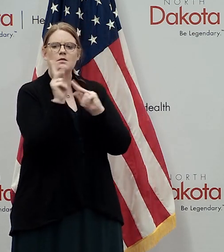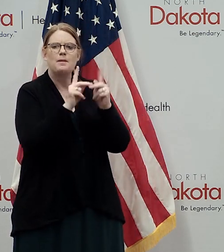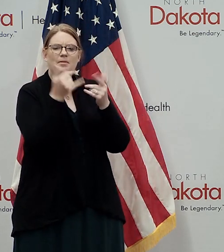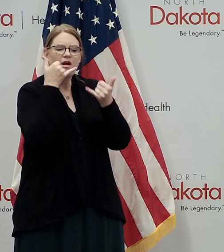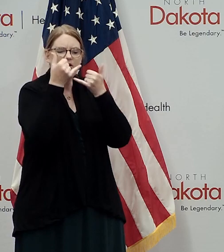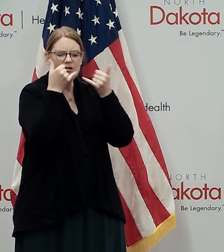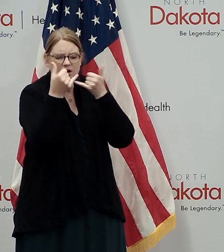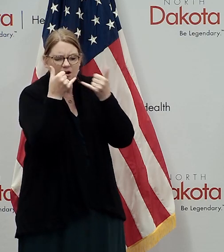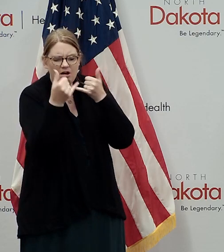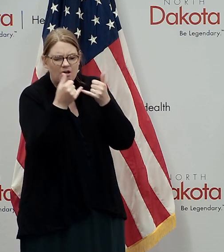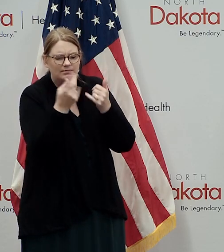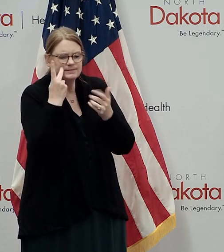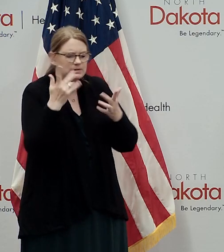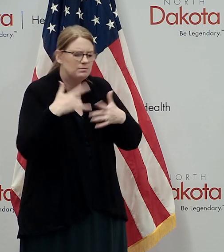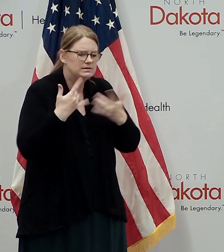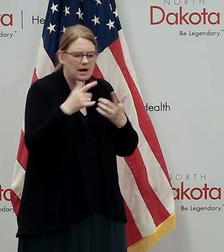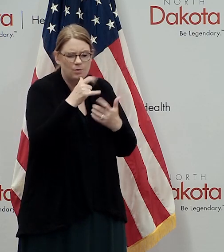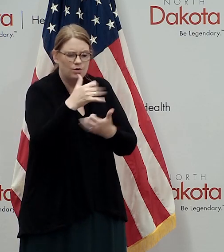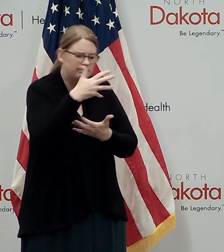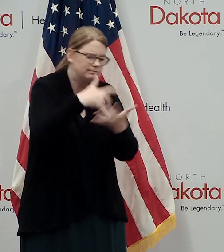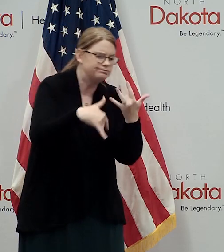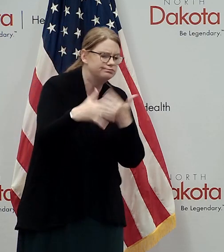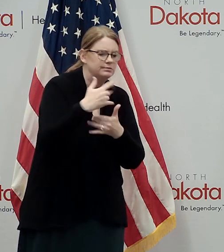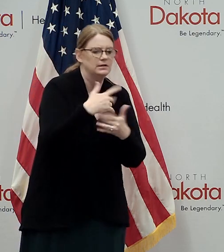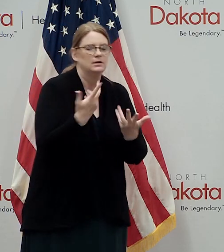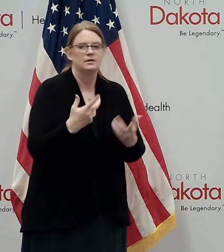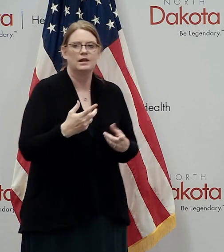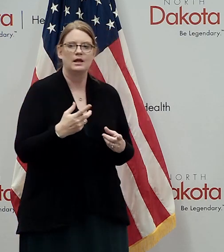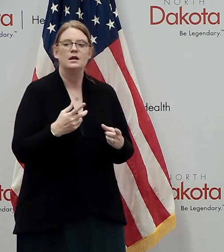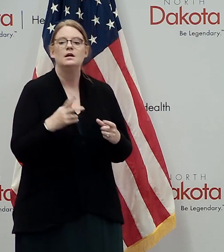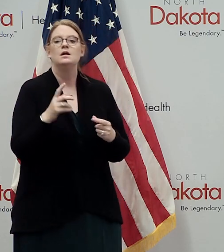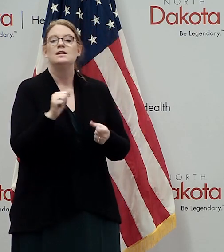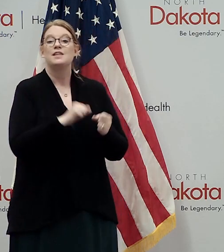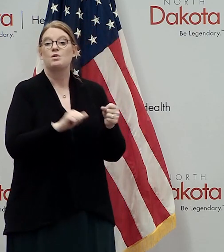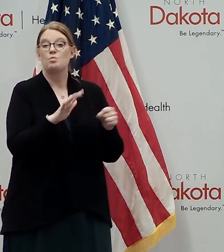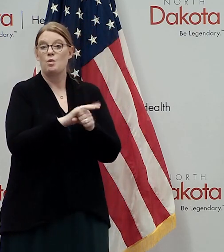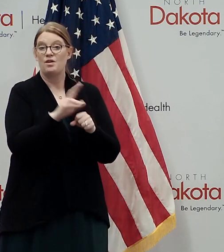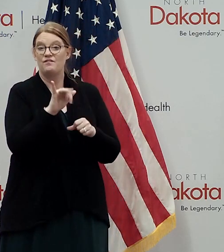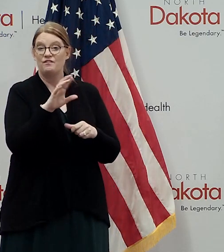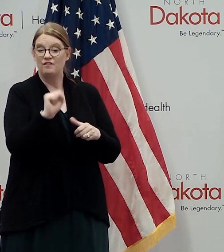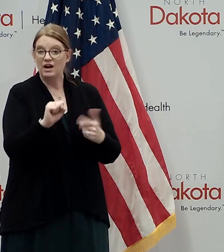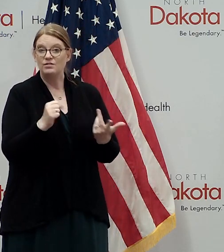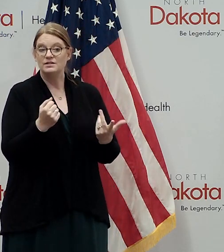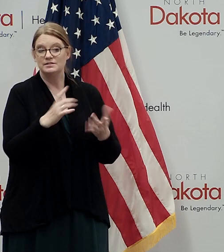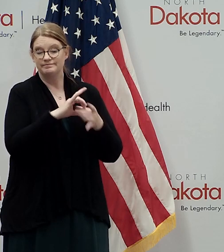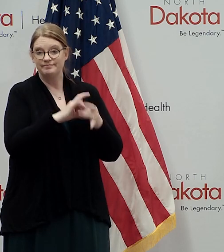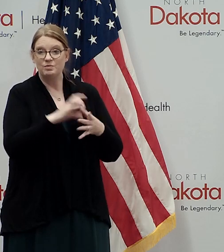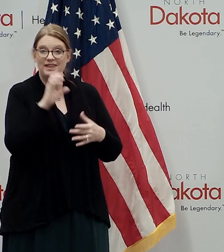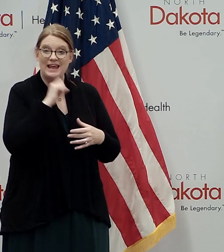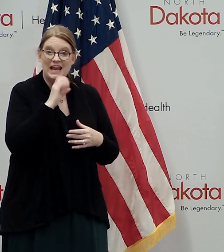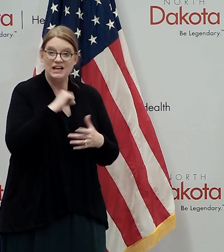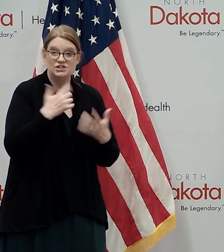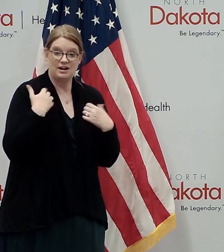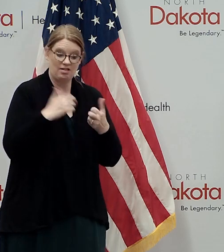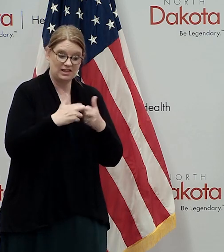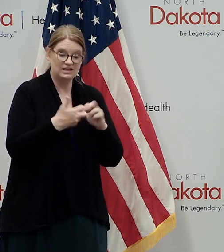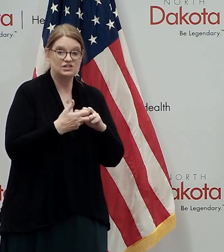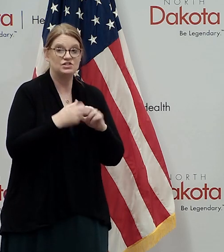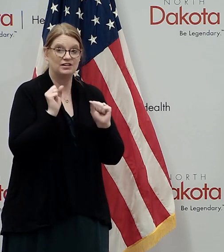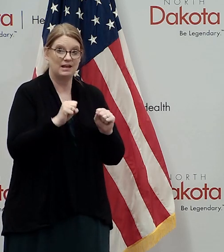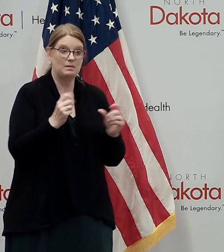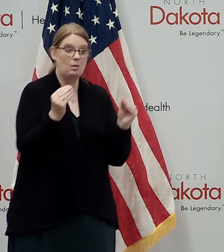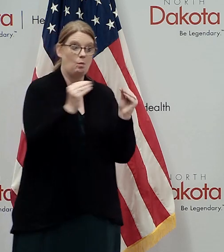doesn't discriminate. It discriminates in terms of how deadly it is by age and underlying condition, but it can